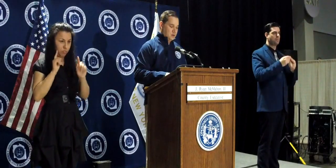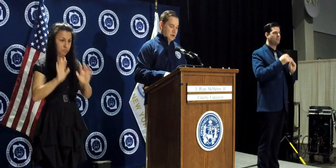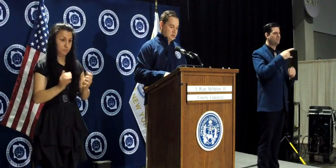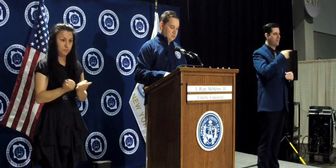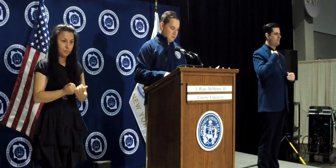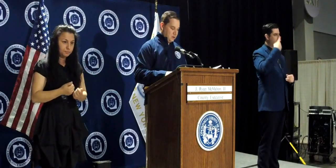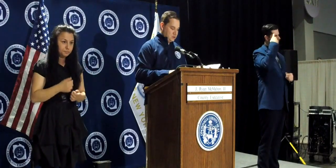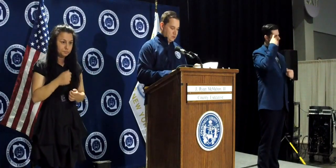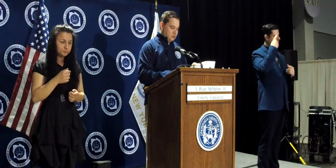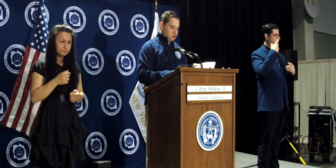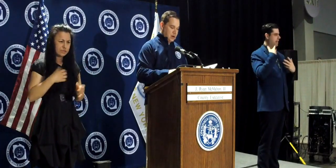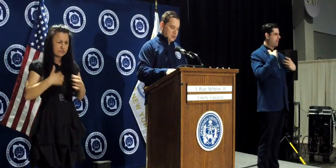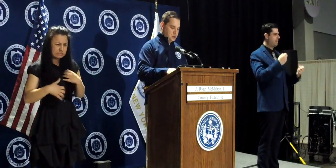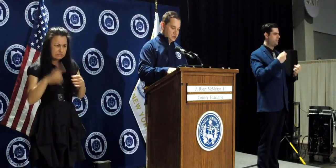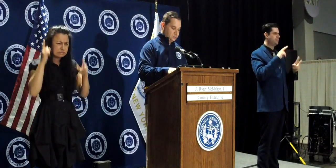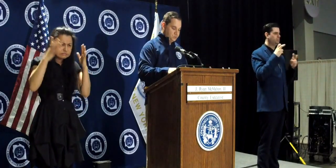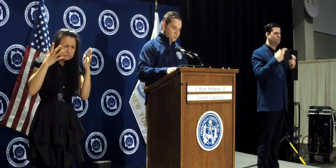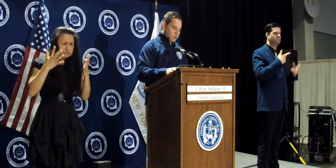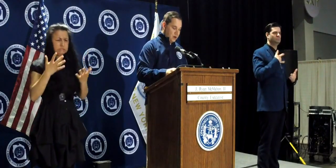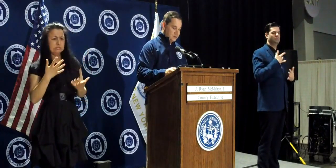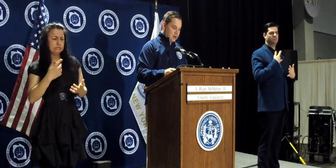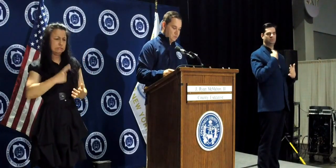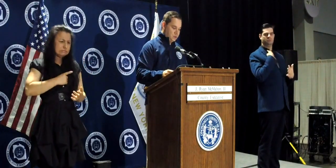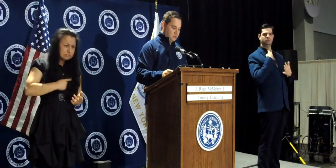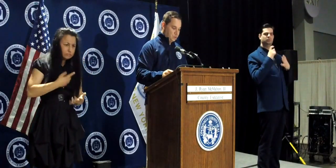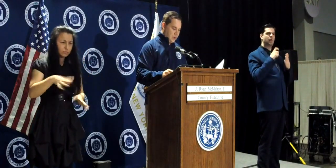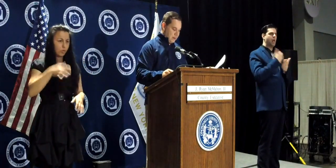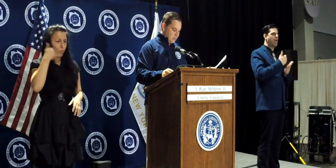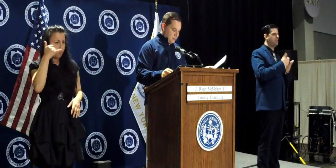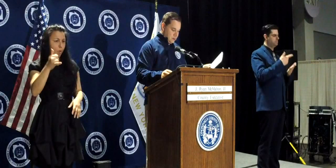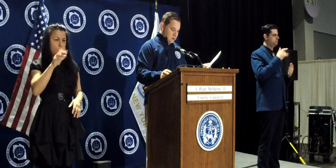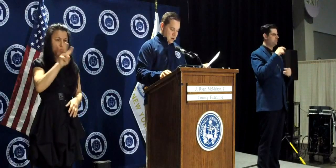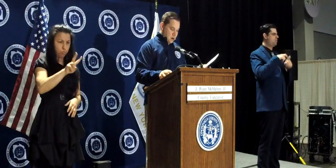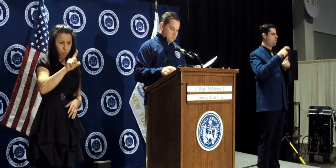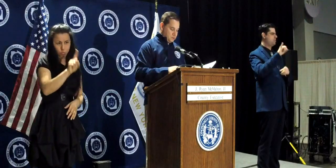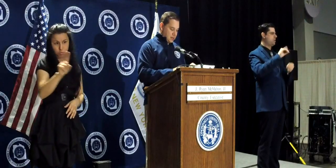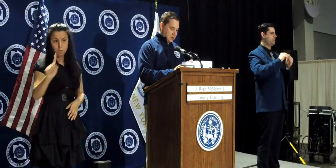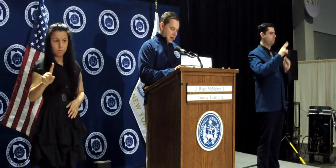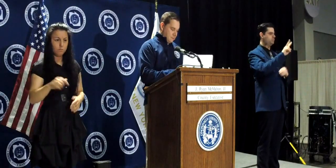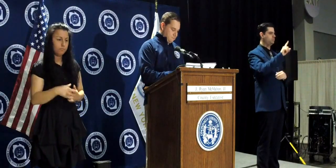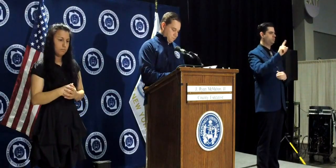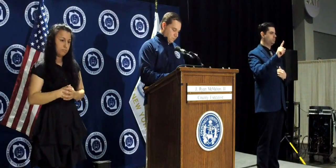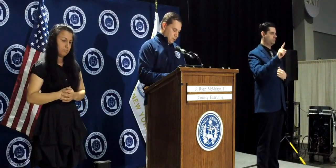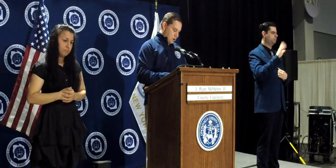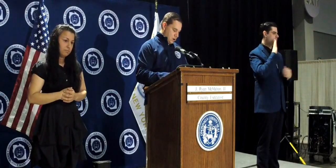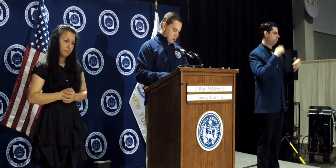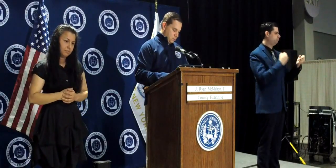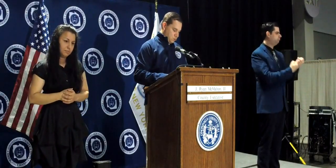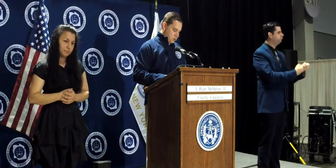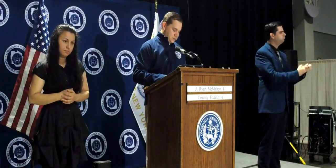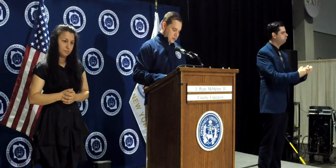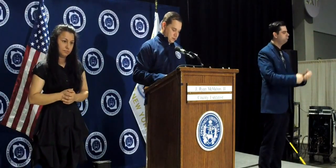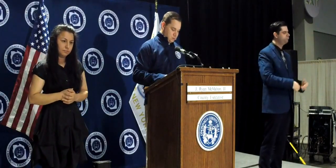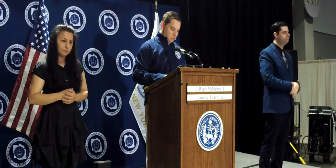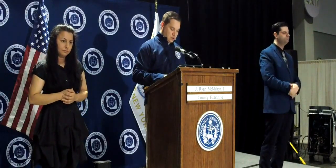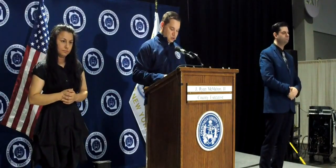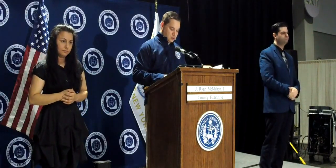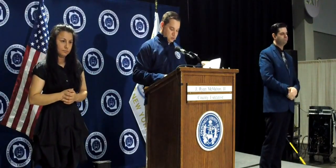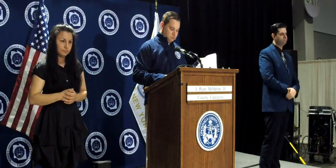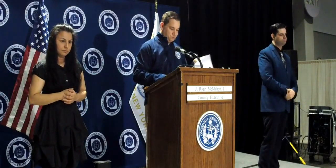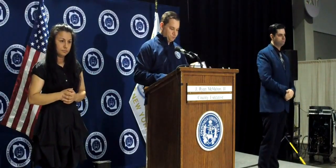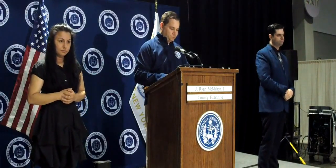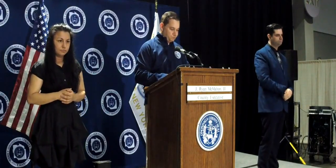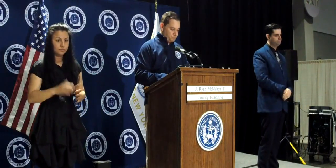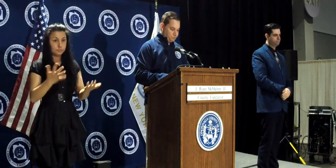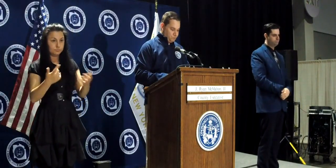to think about various different strategies to help get through that. Saying that, we can take some